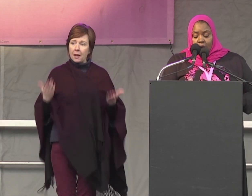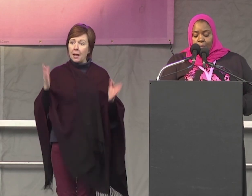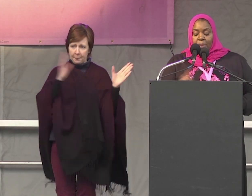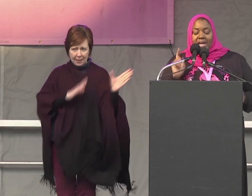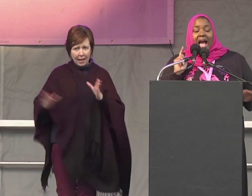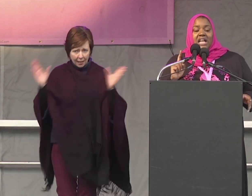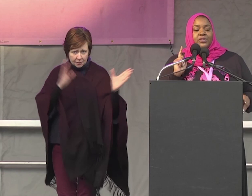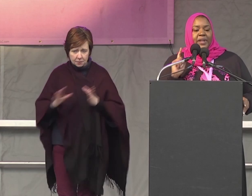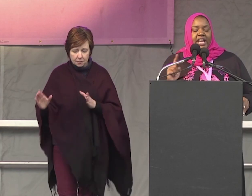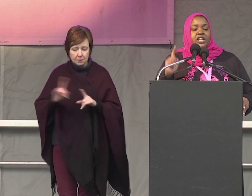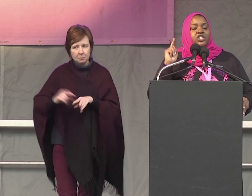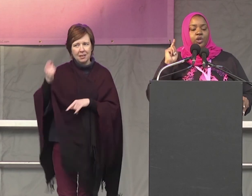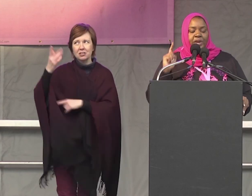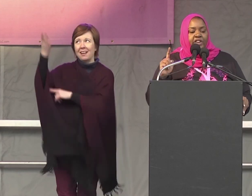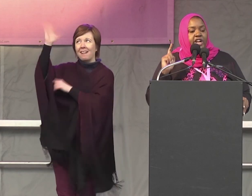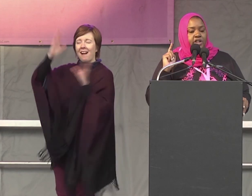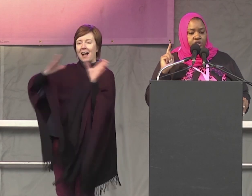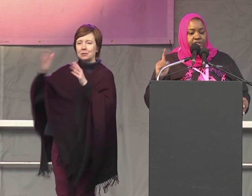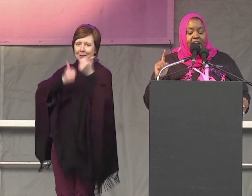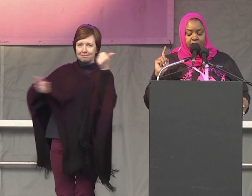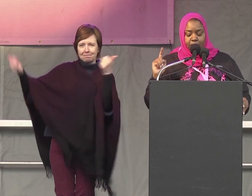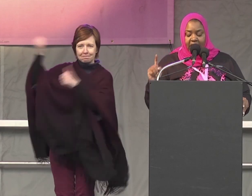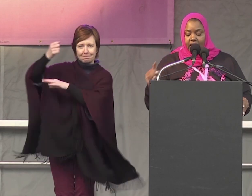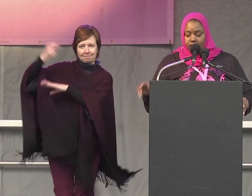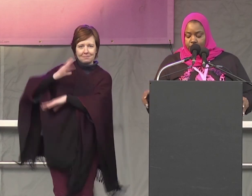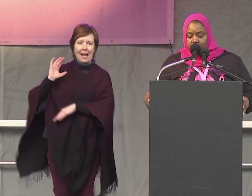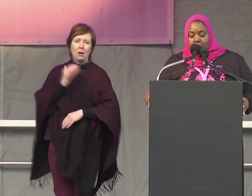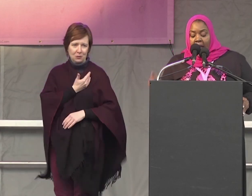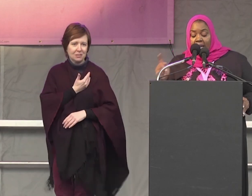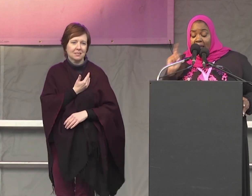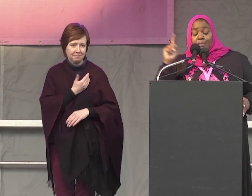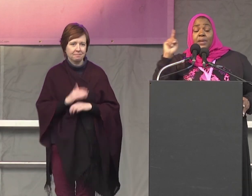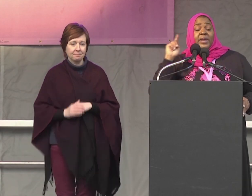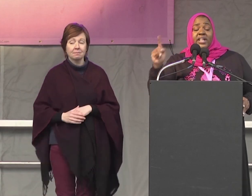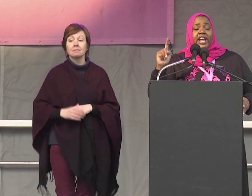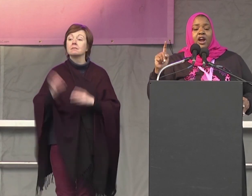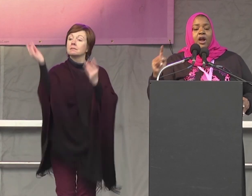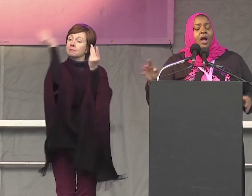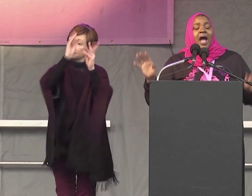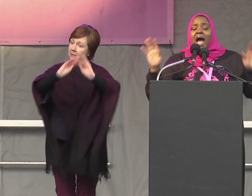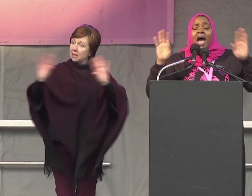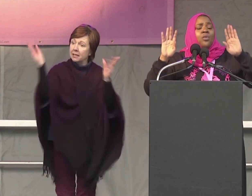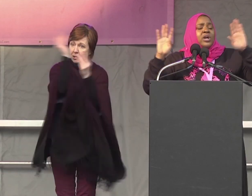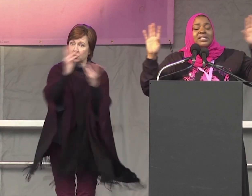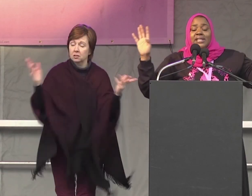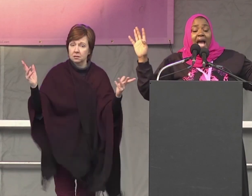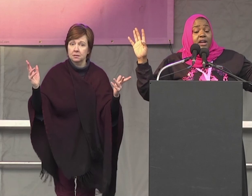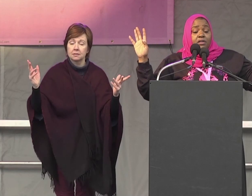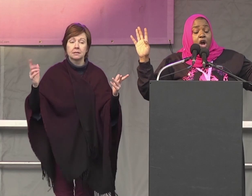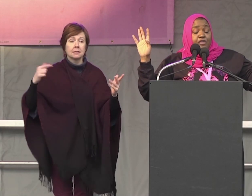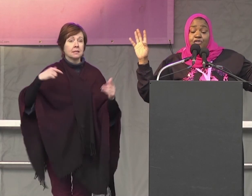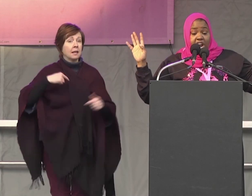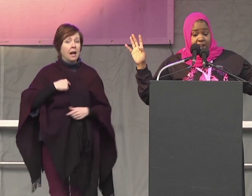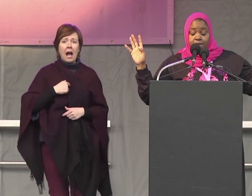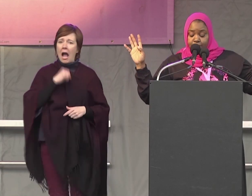plan, but God's plan is superior to that of man. And let me be clear, I